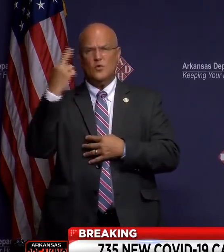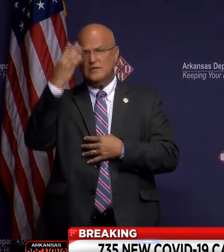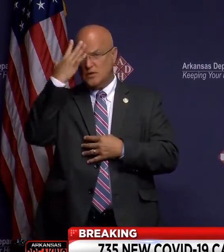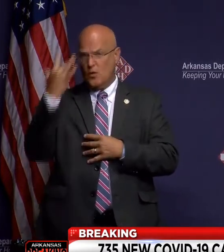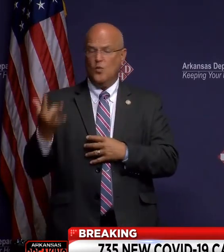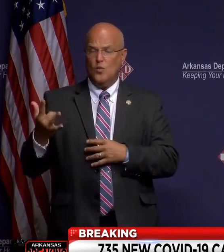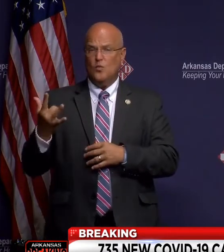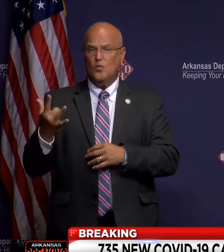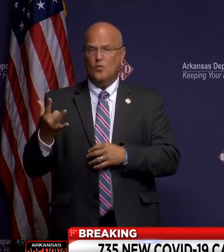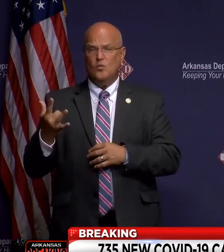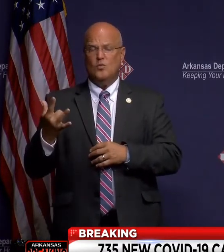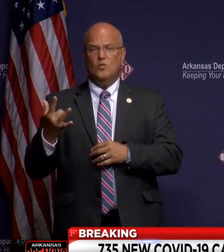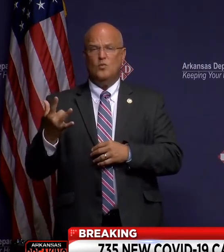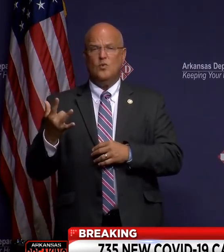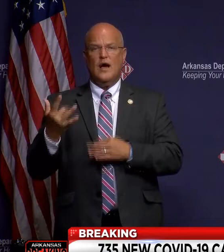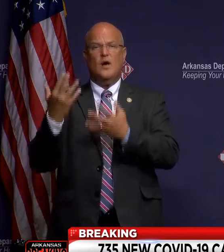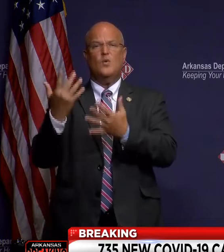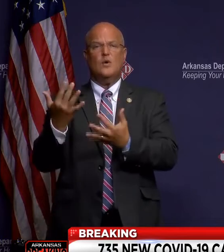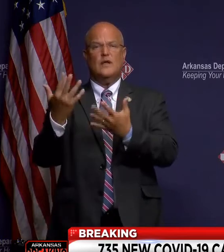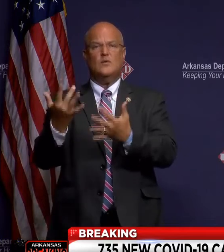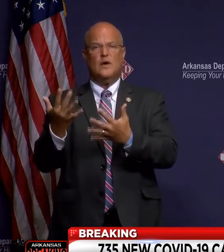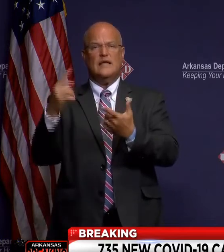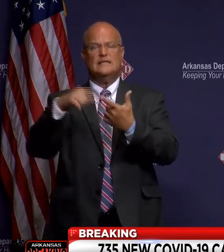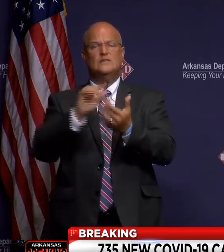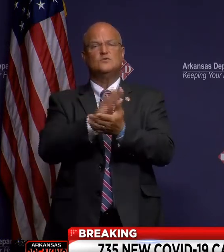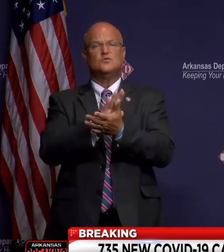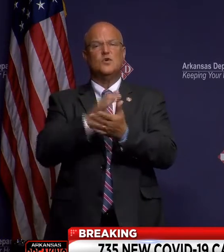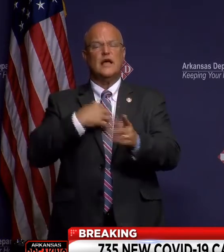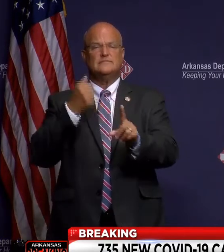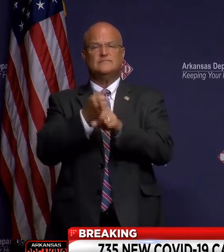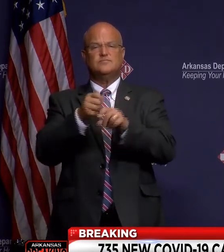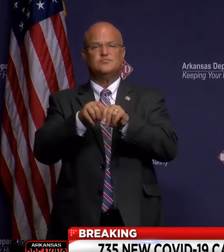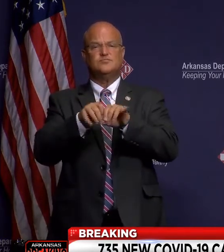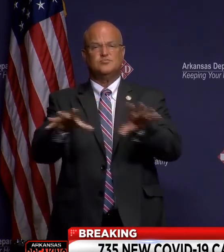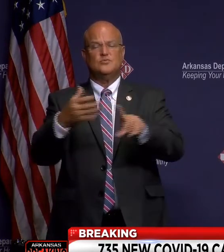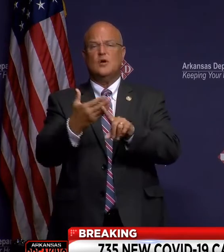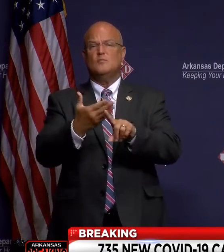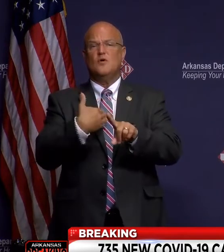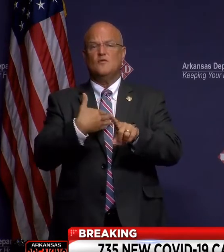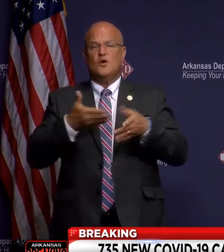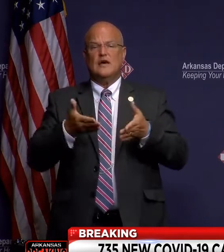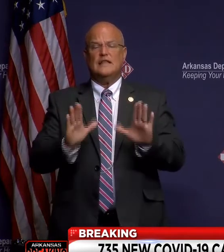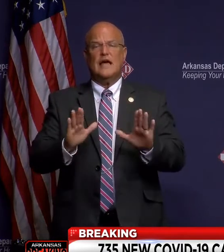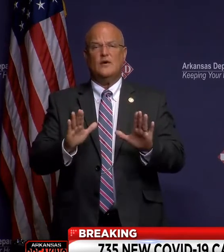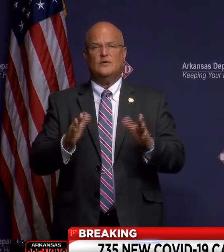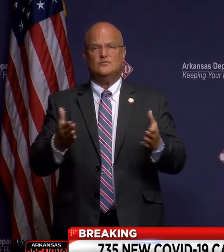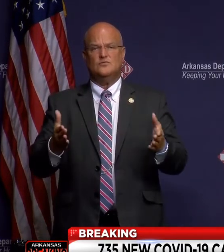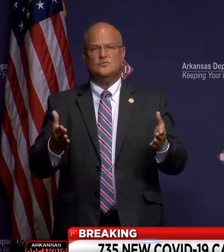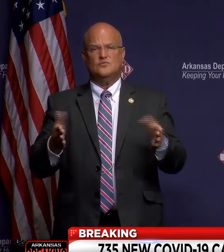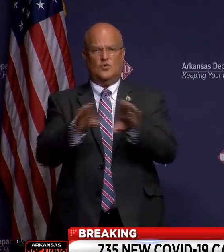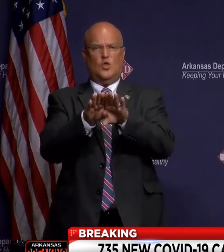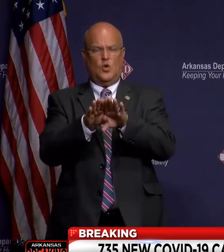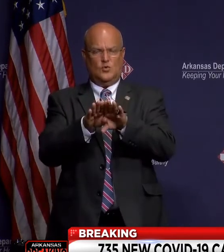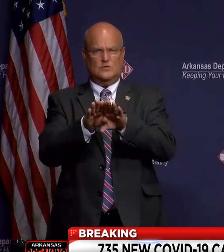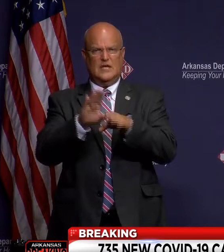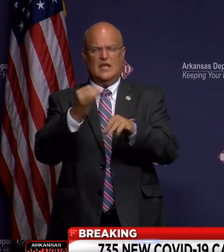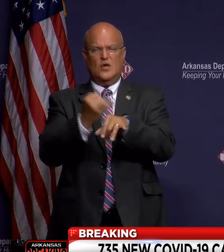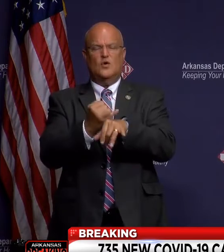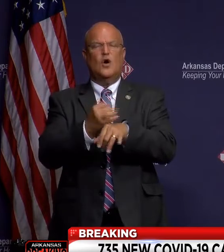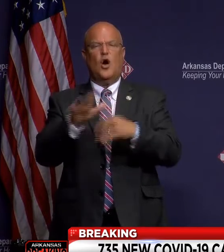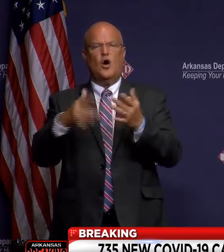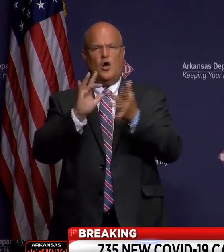for waiting until a school has an outbreak before allowing it to shift to all remote